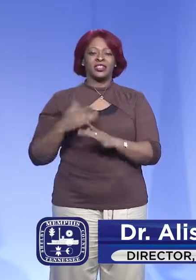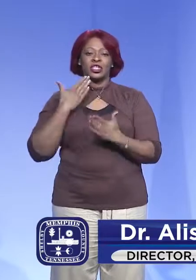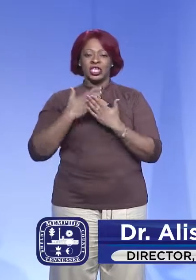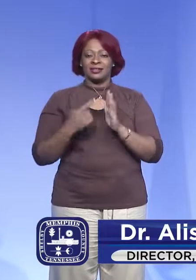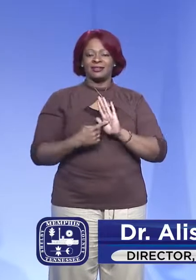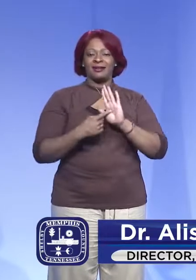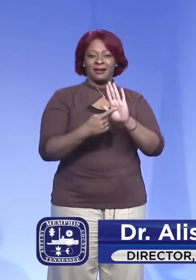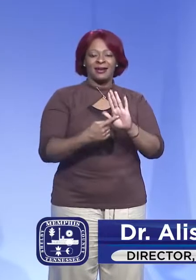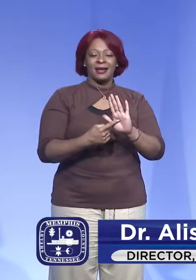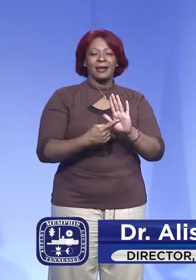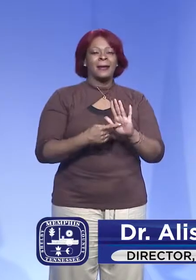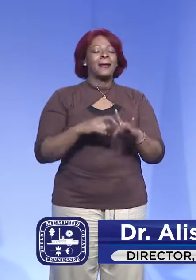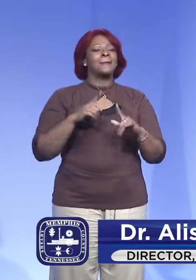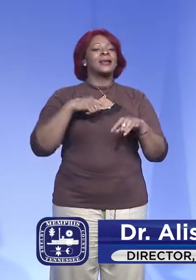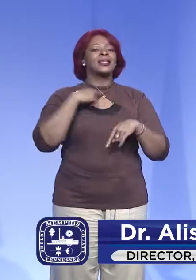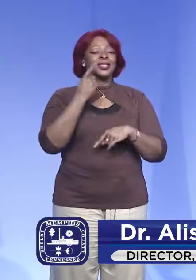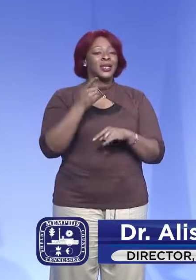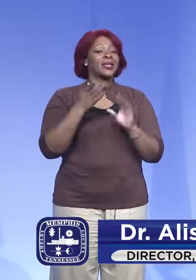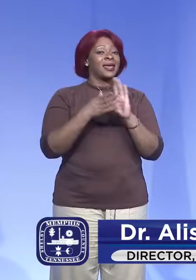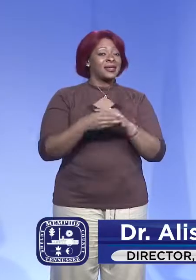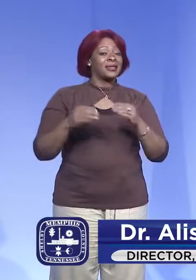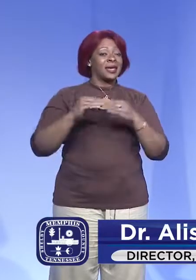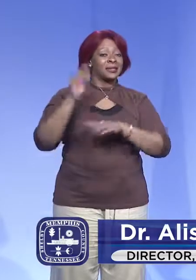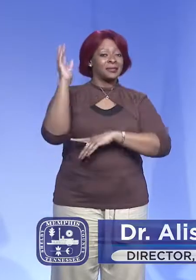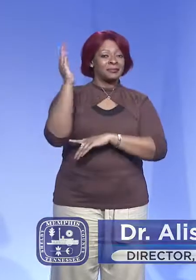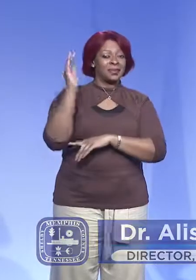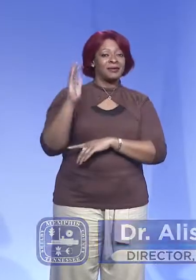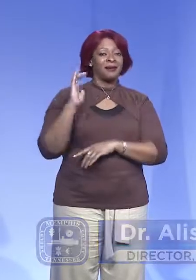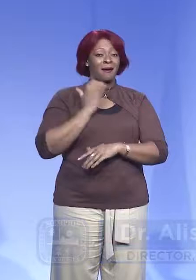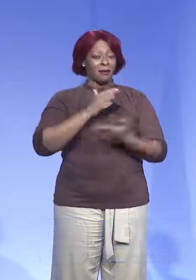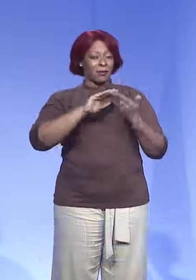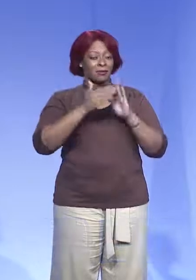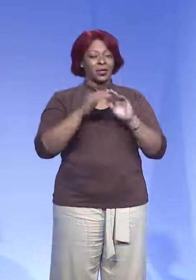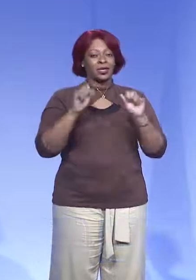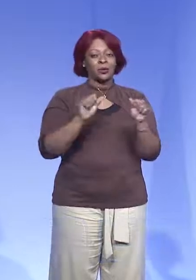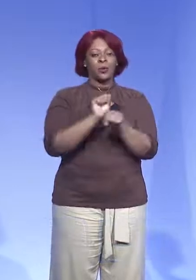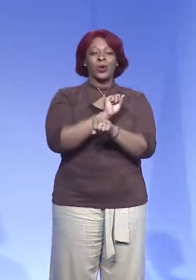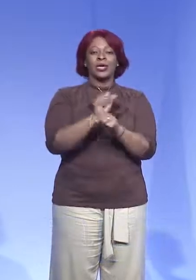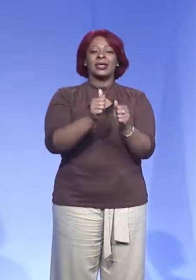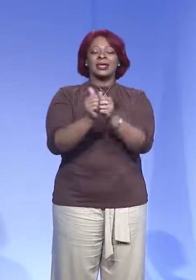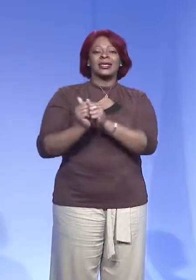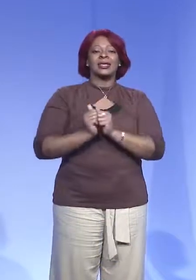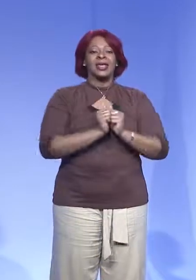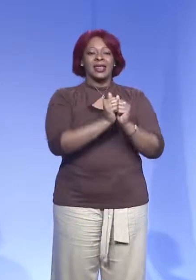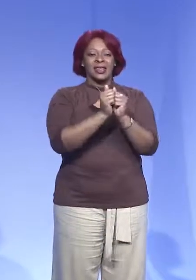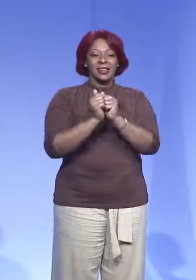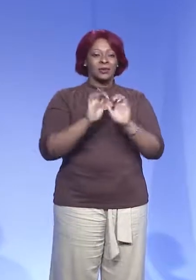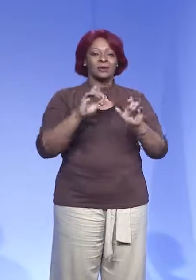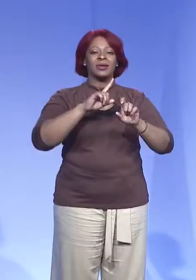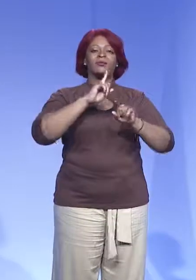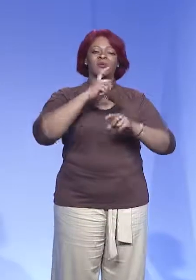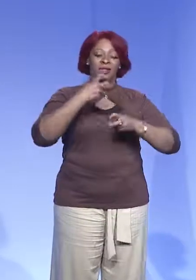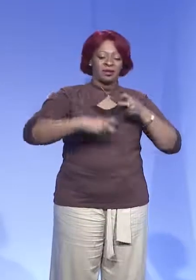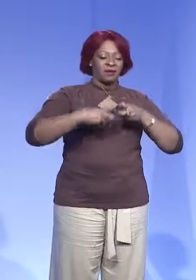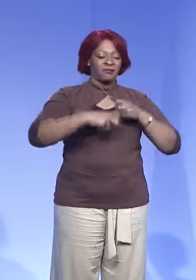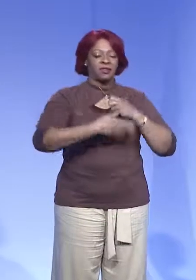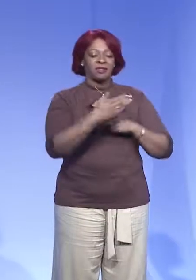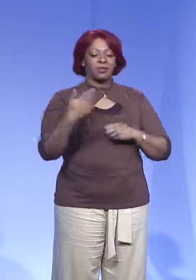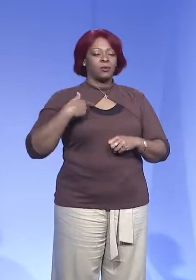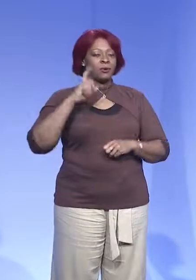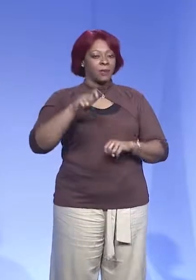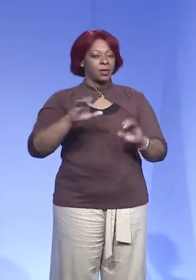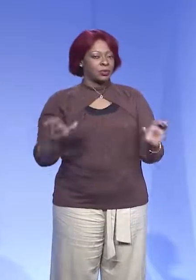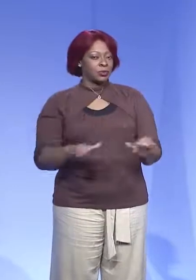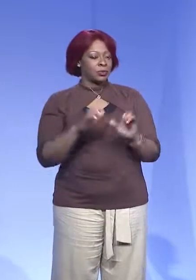sign. But it's a testament to this community and our ability to work together and do all the difficult things that we need to